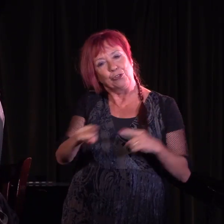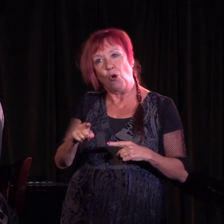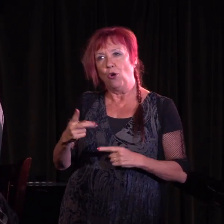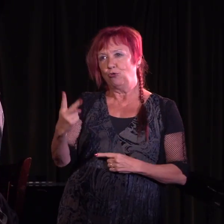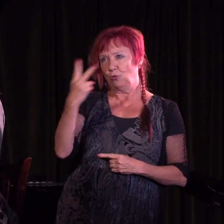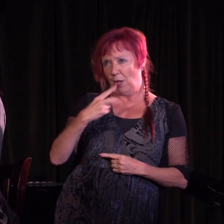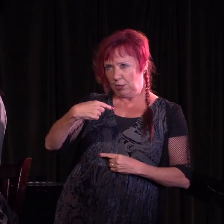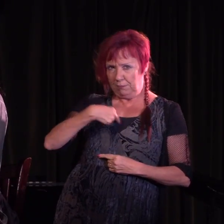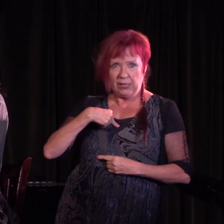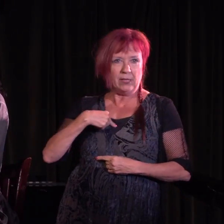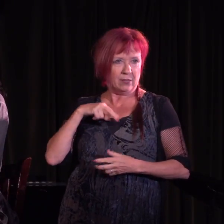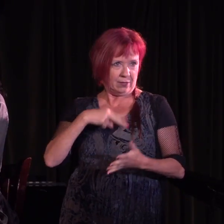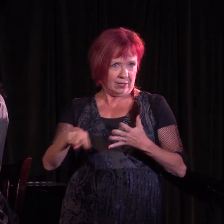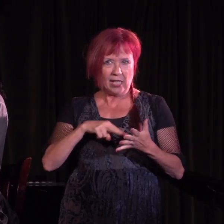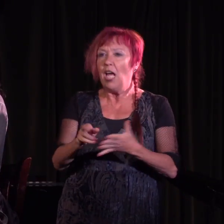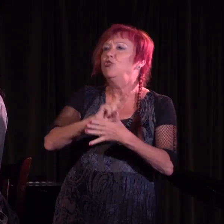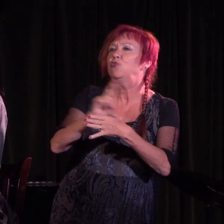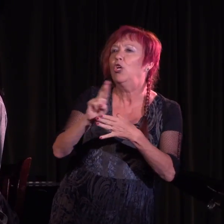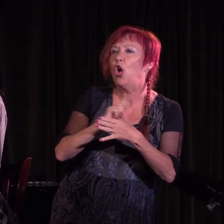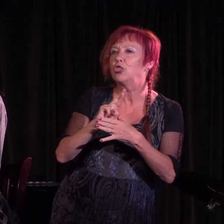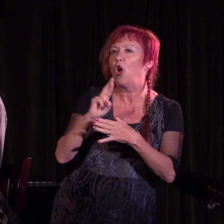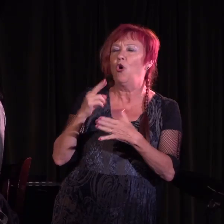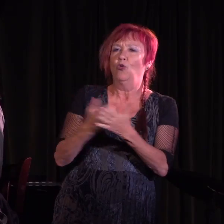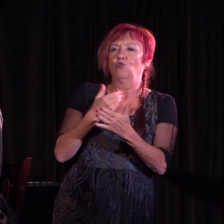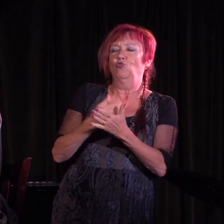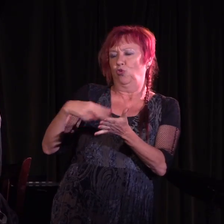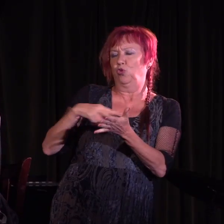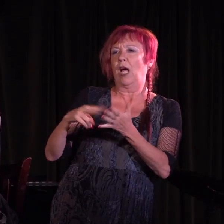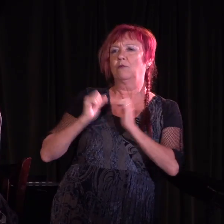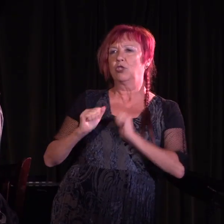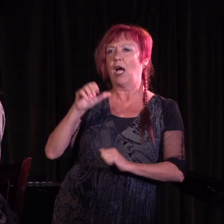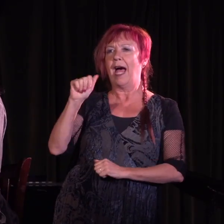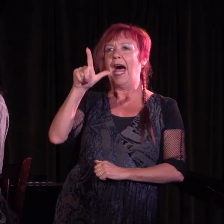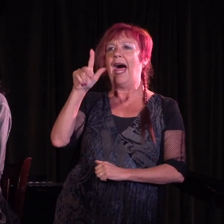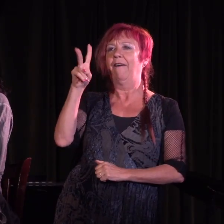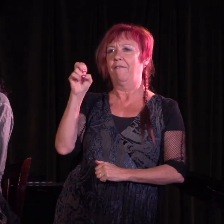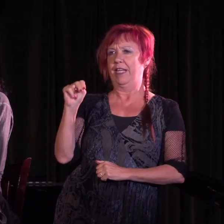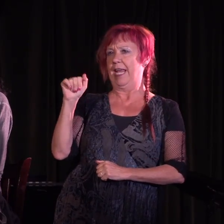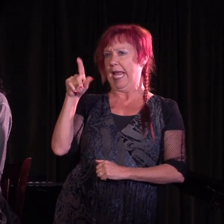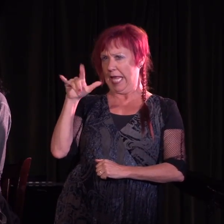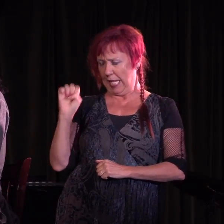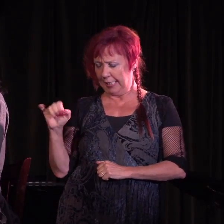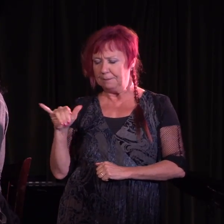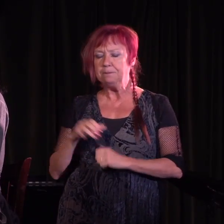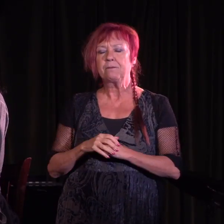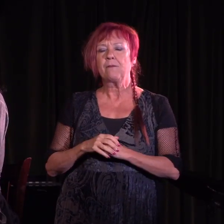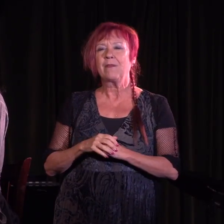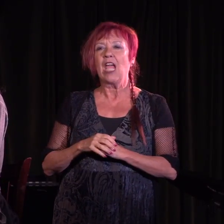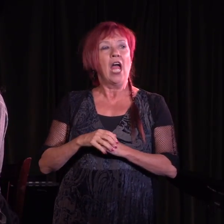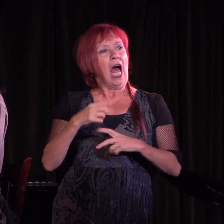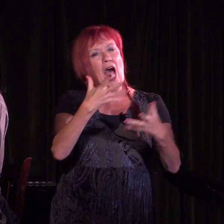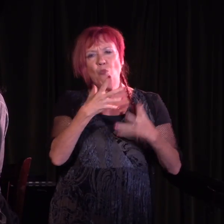watch me dance in a run-through of the latest by an Alvin Ailey colleague. If I wanted to